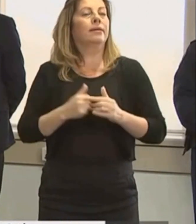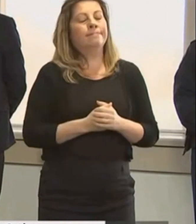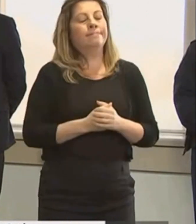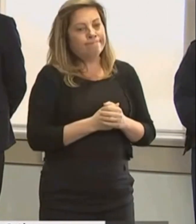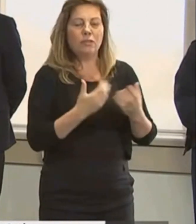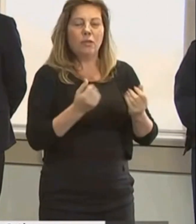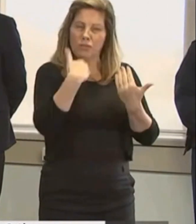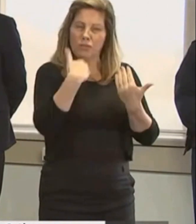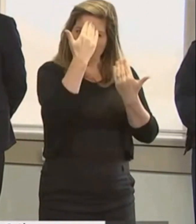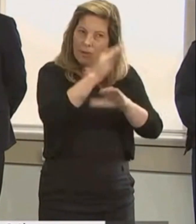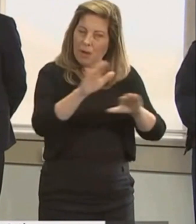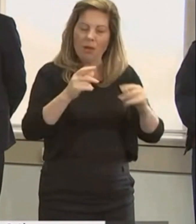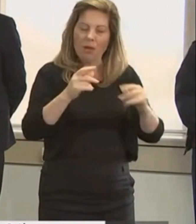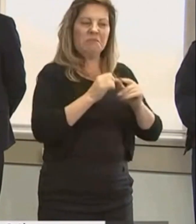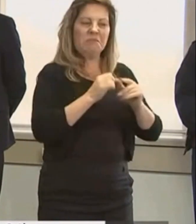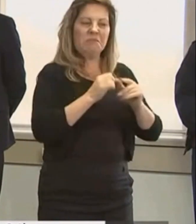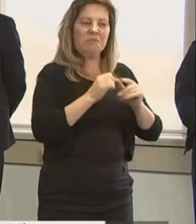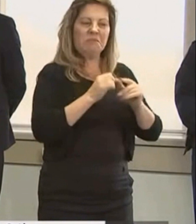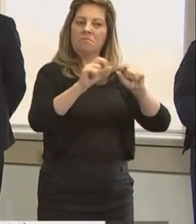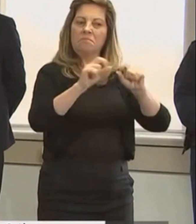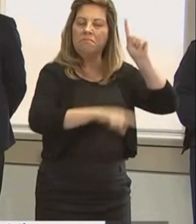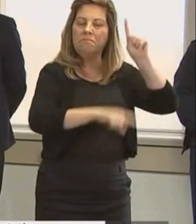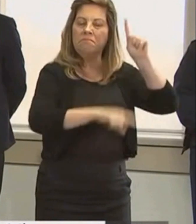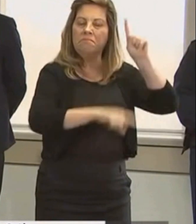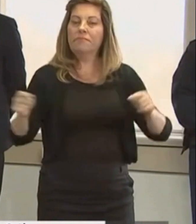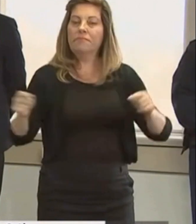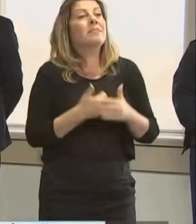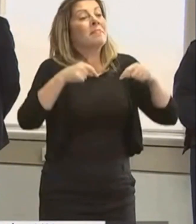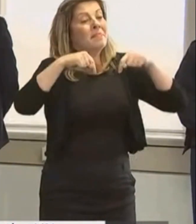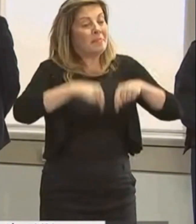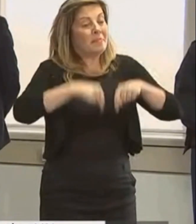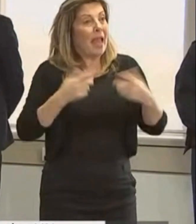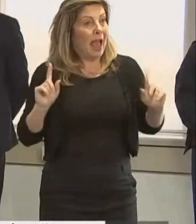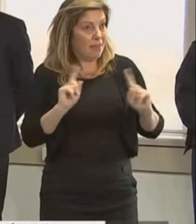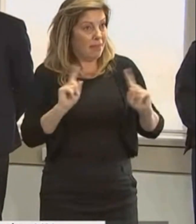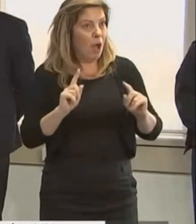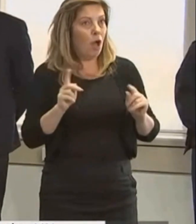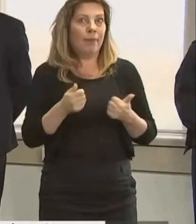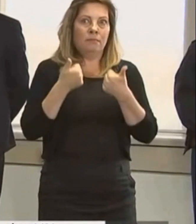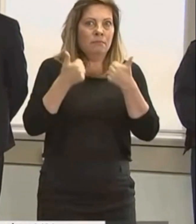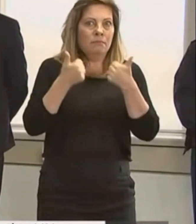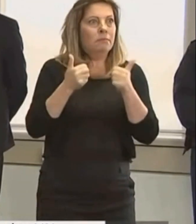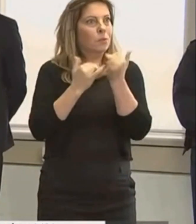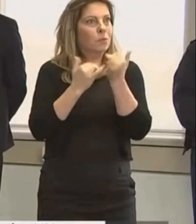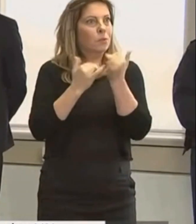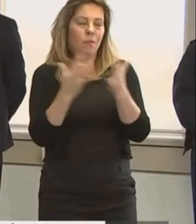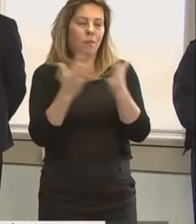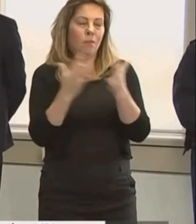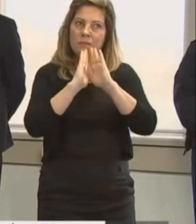adults just also have very mild disease, and they can also recover quickly. I just want